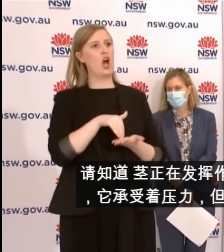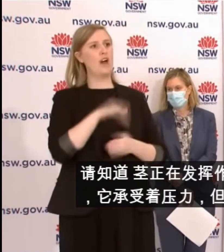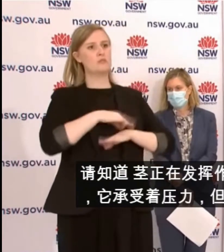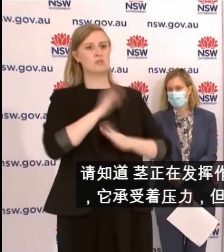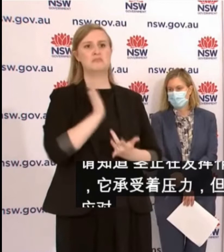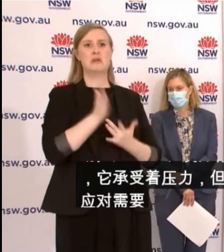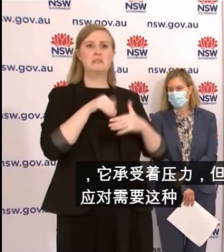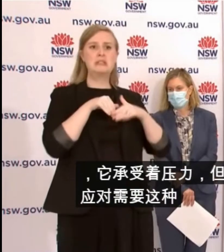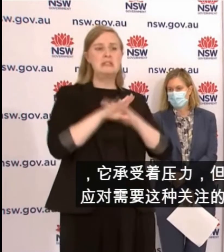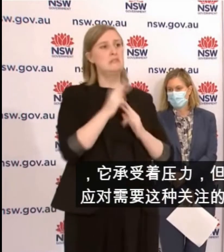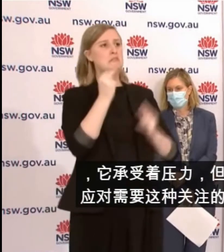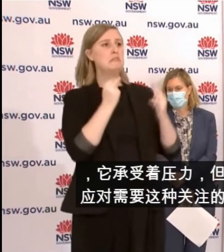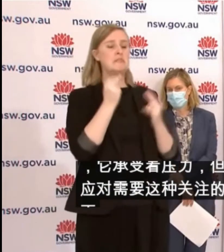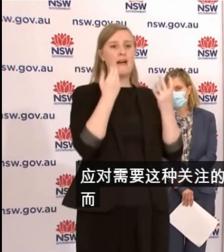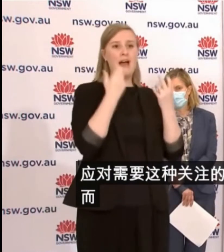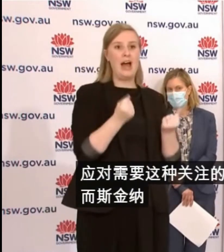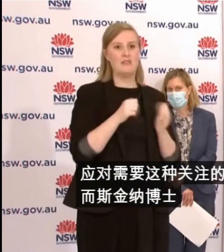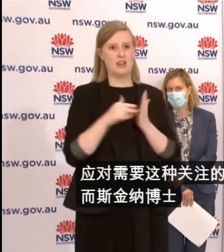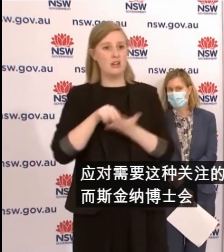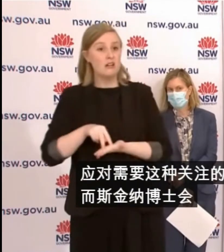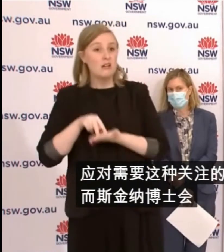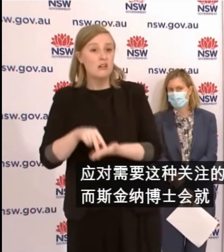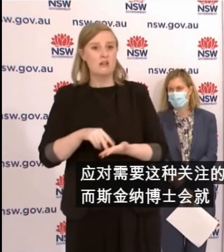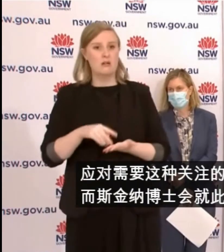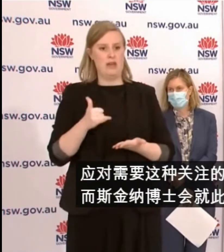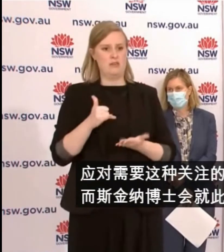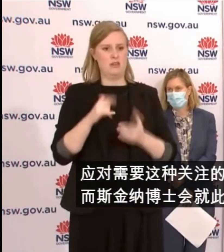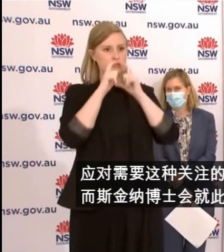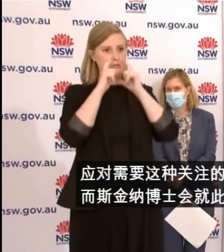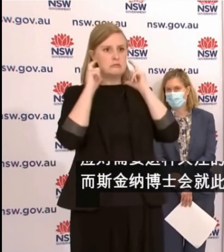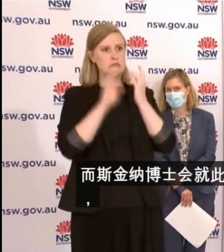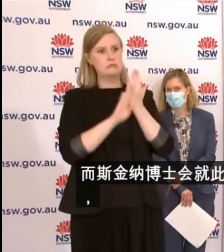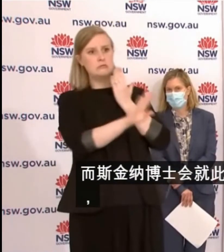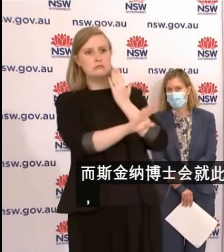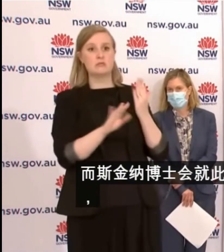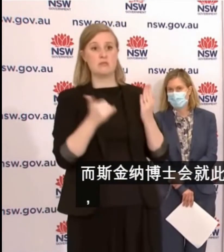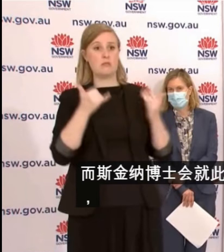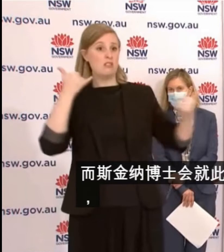it's able to cope with everybody who needs that attention. And Dr. Skinner will speak to that.